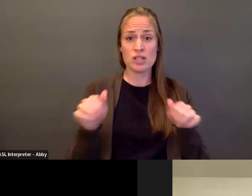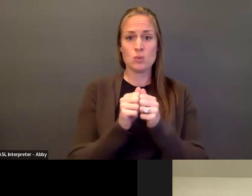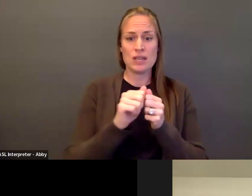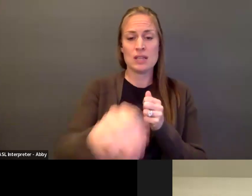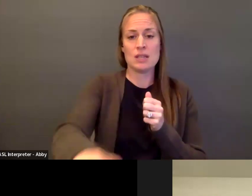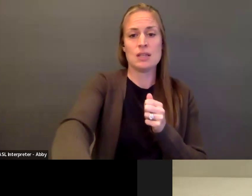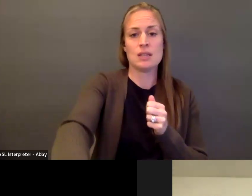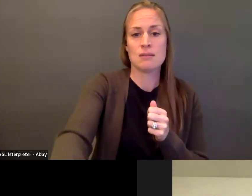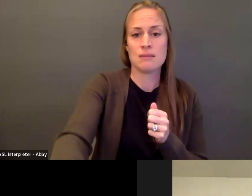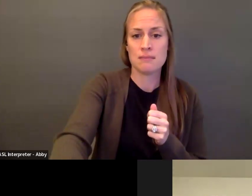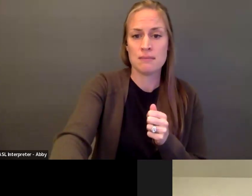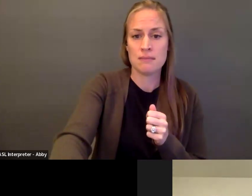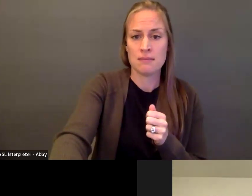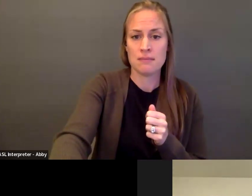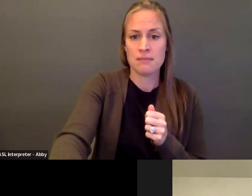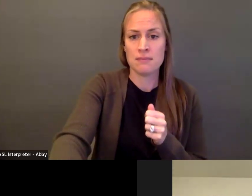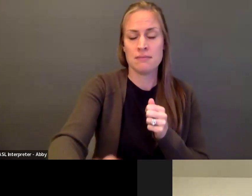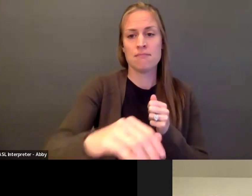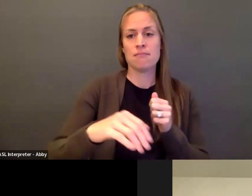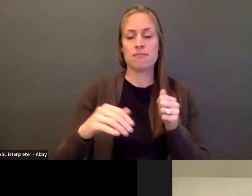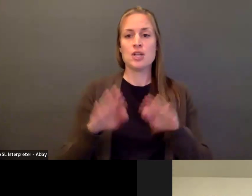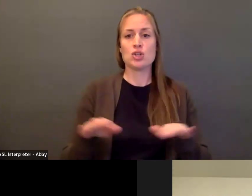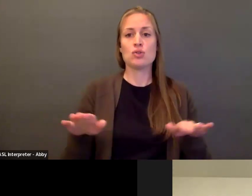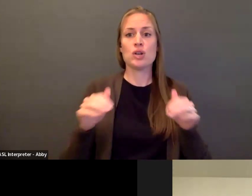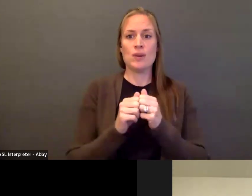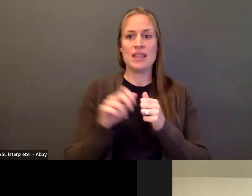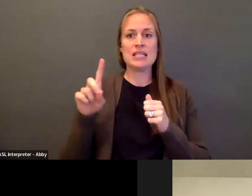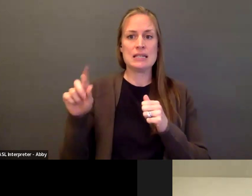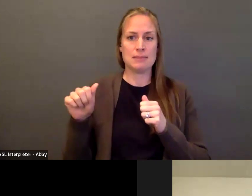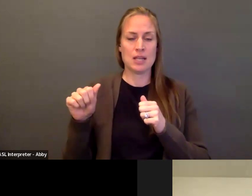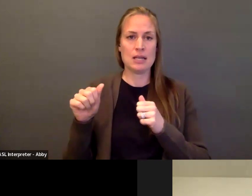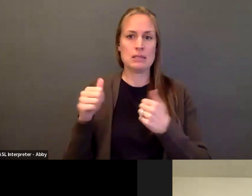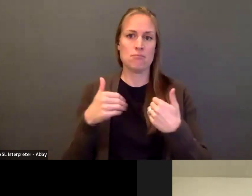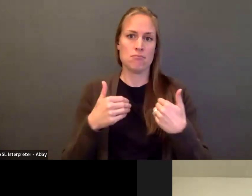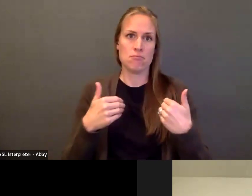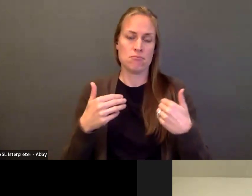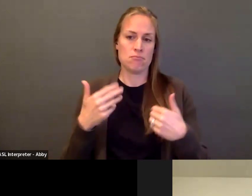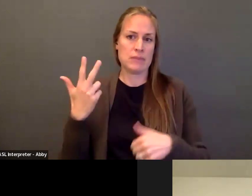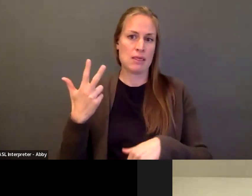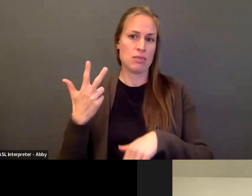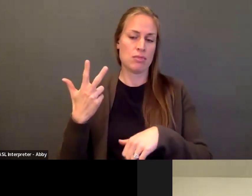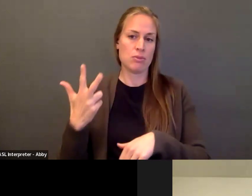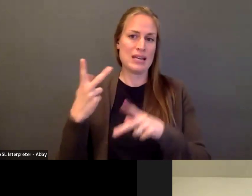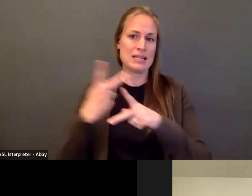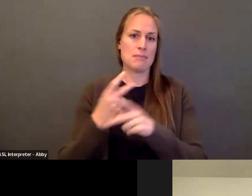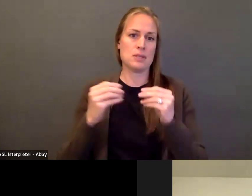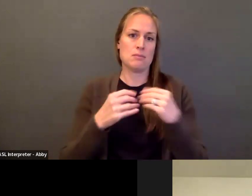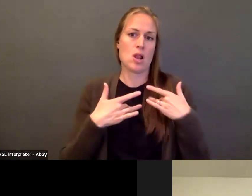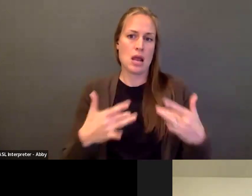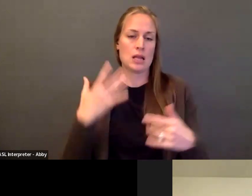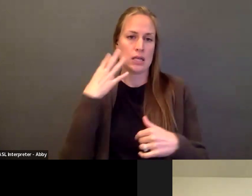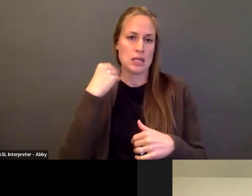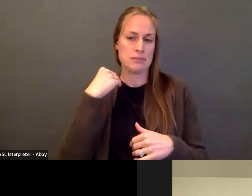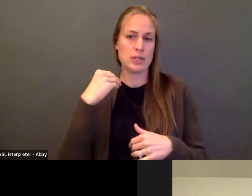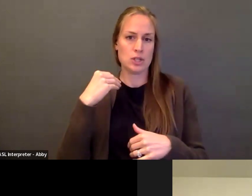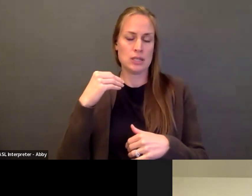population to experience actual trauma, so actual abuse, physical, emotional, sexual abuse, and neglect.